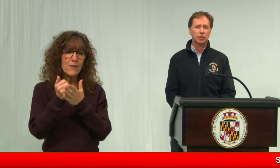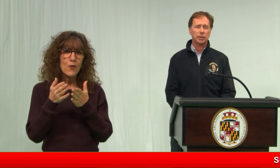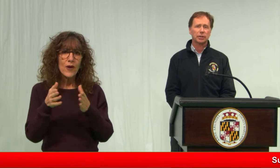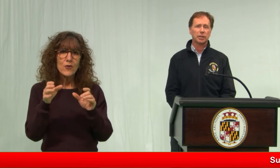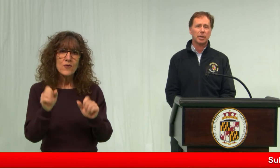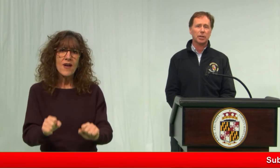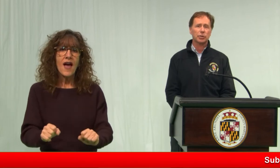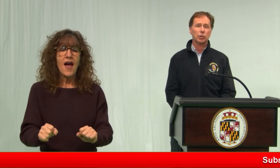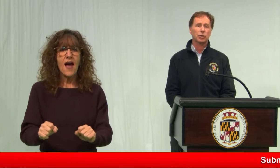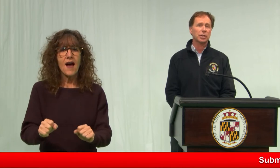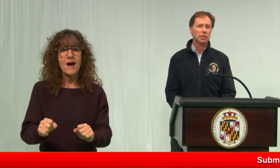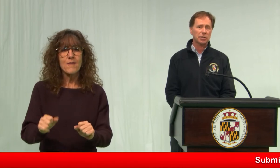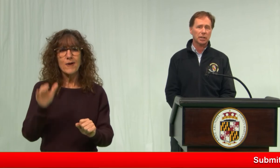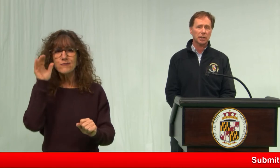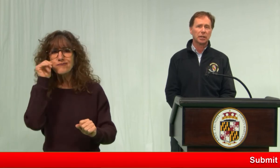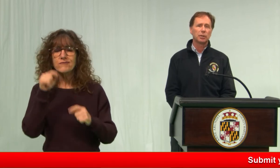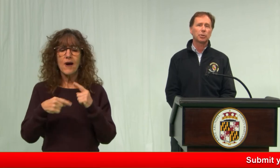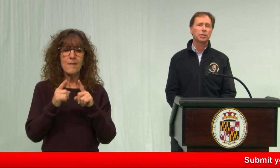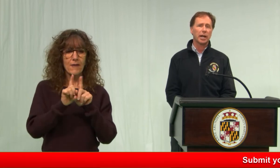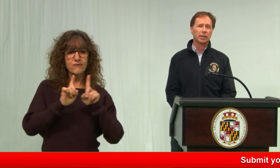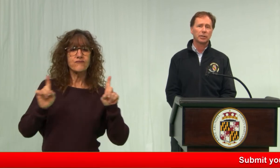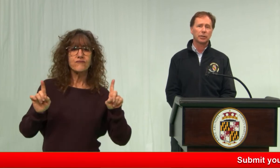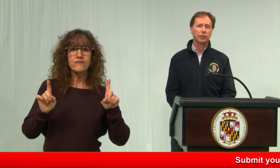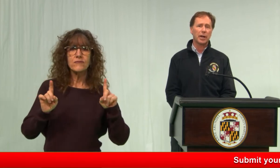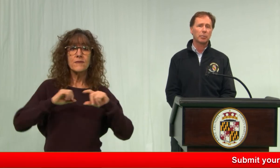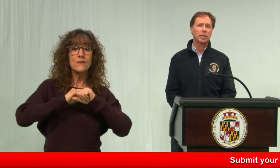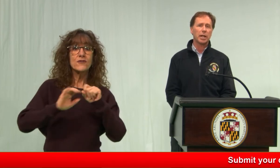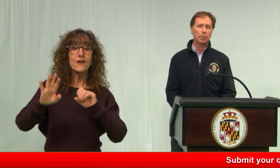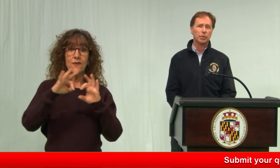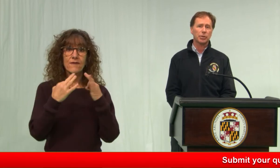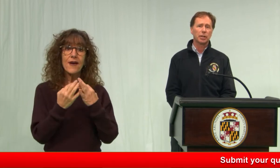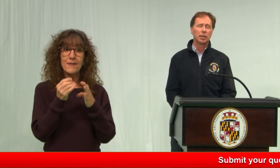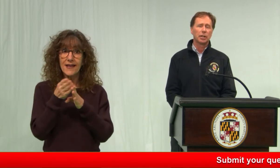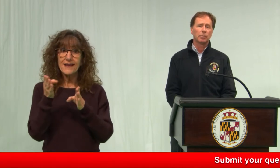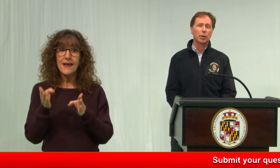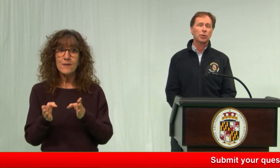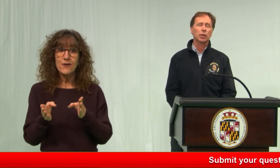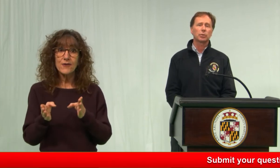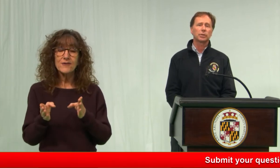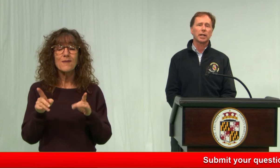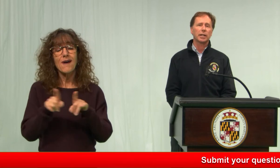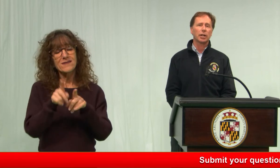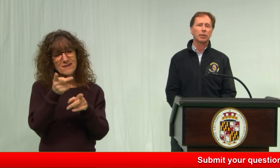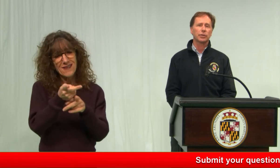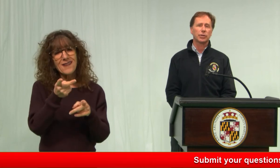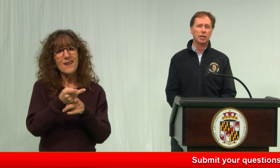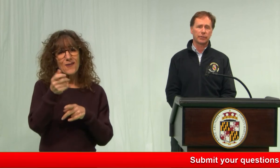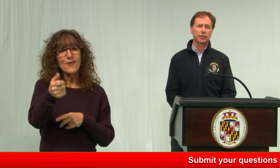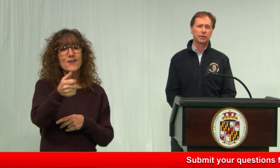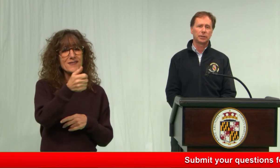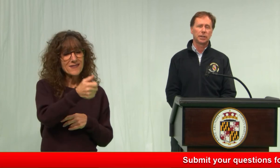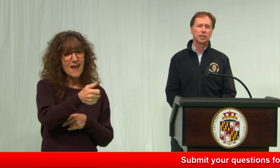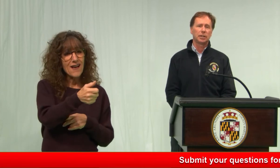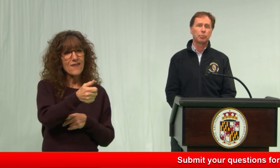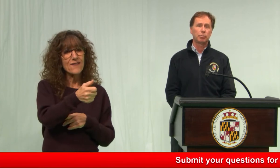Be vigilant about social distancing. Protect your family and neighbors, but also take care of